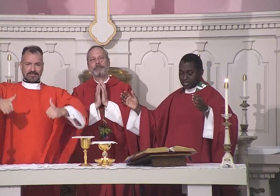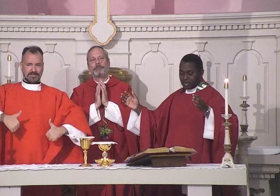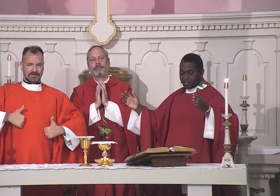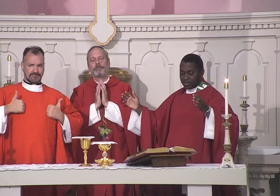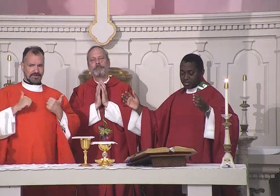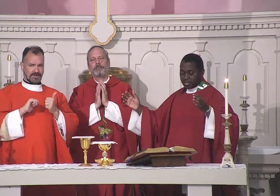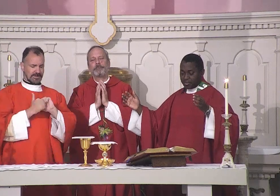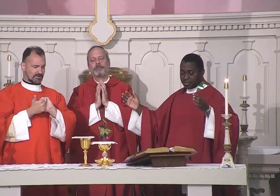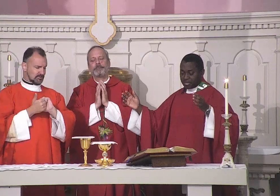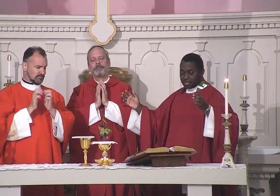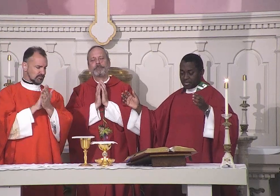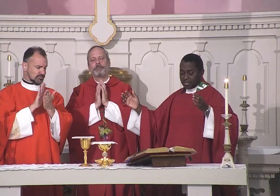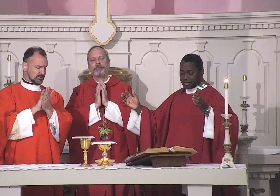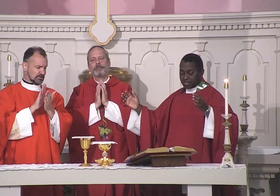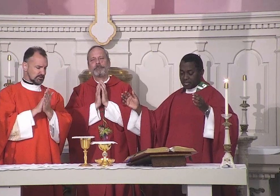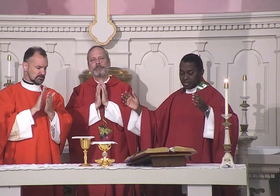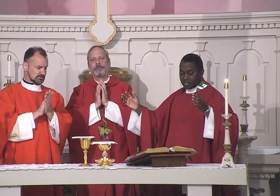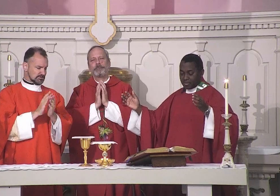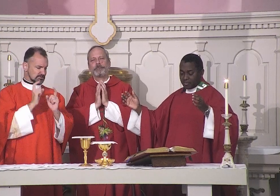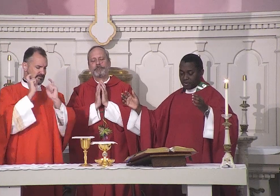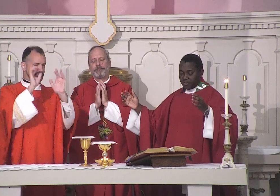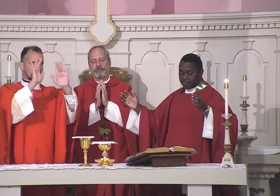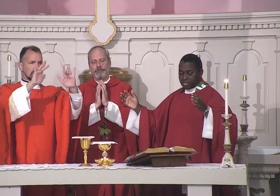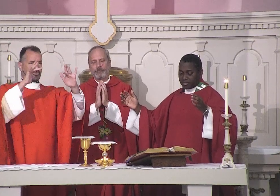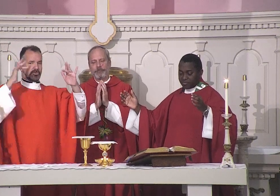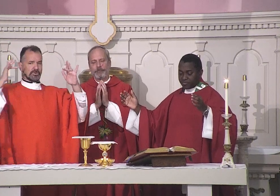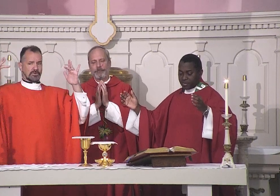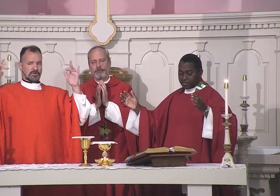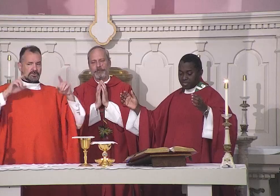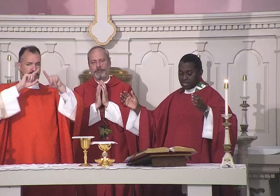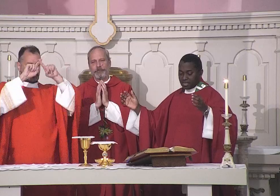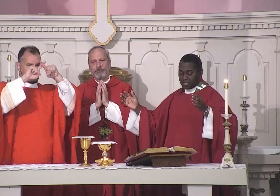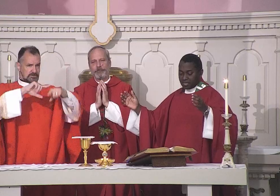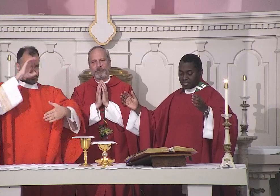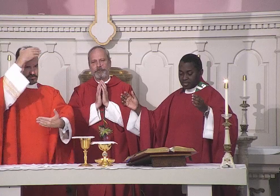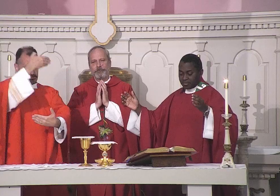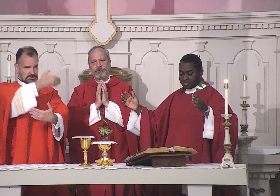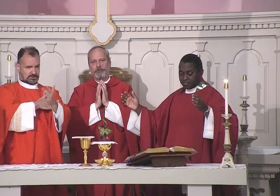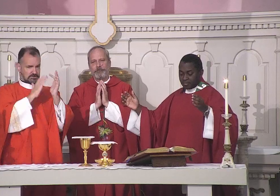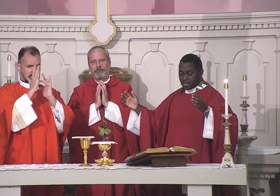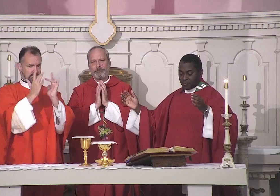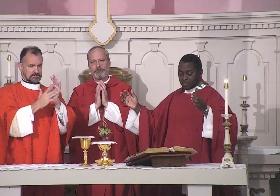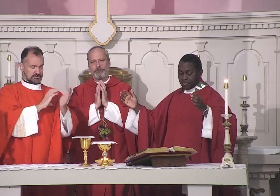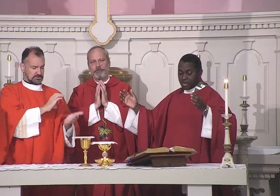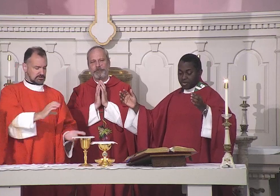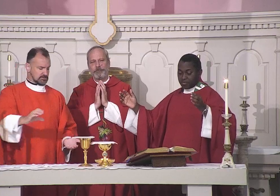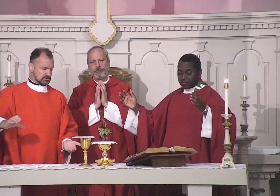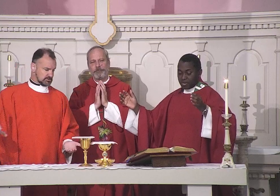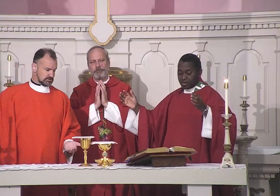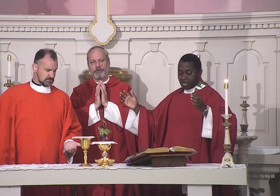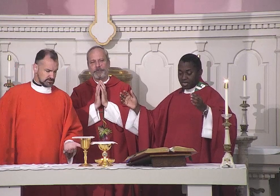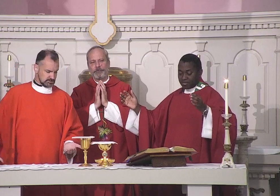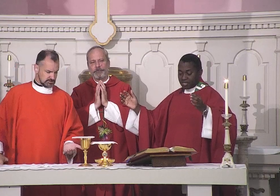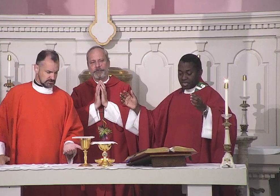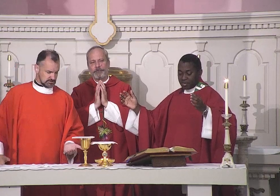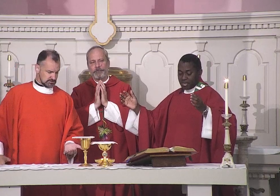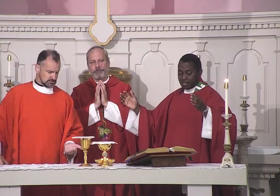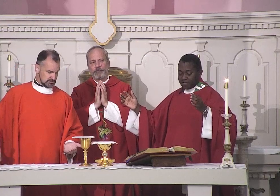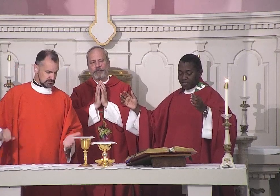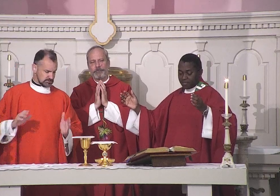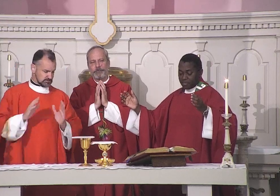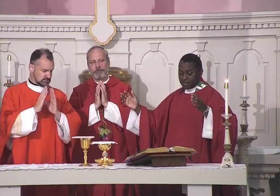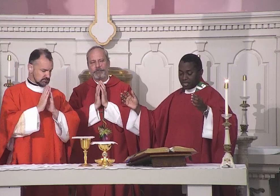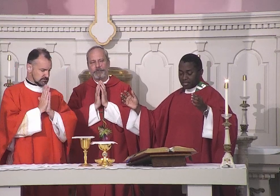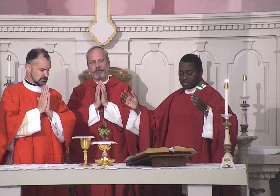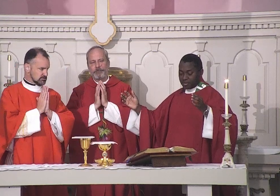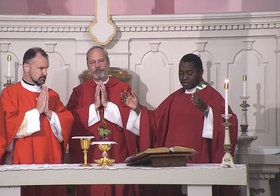the blessed apostles and all the saints who have pleased you throughout the ages, we may marry to be co-heirs to eternal life